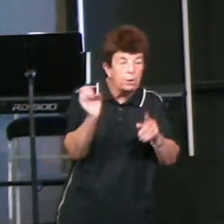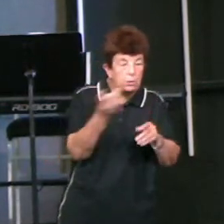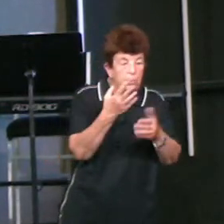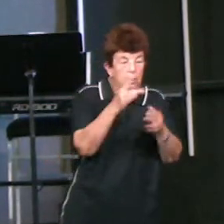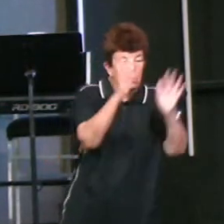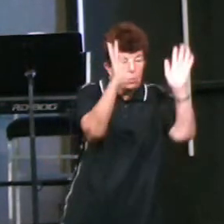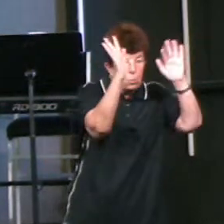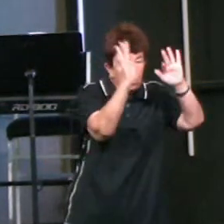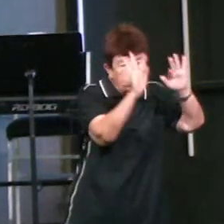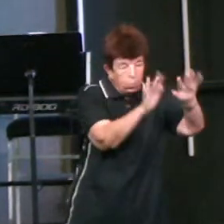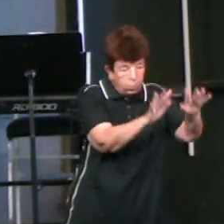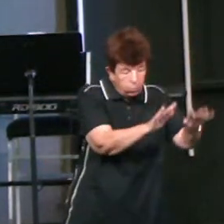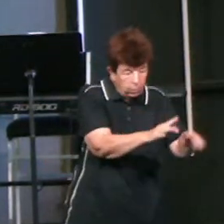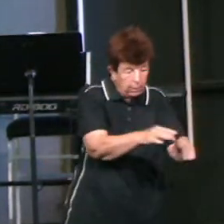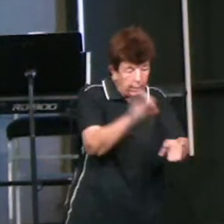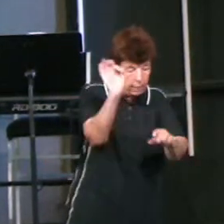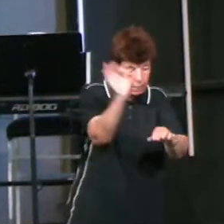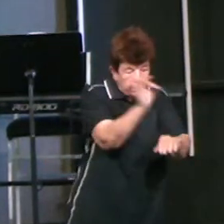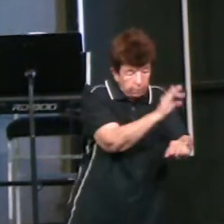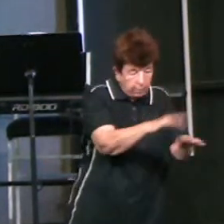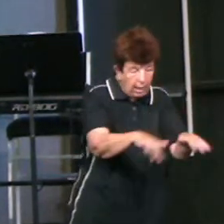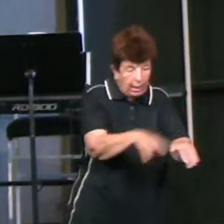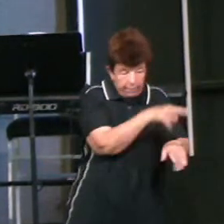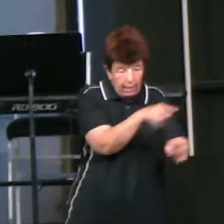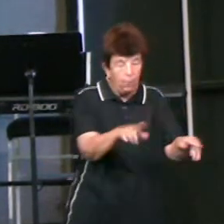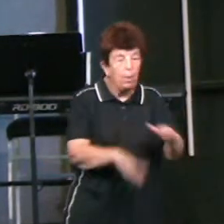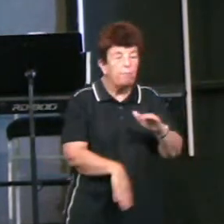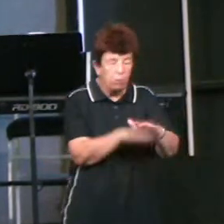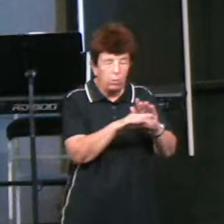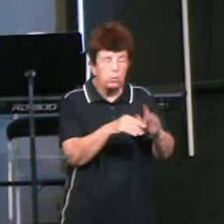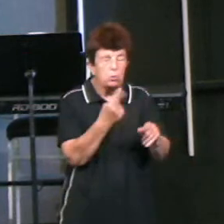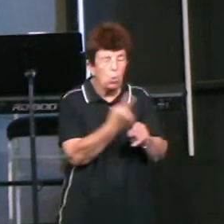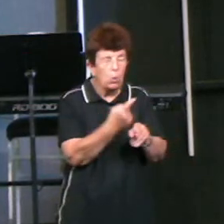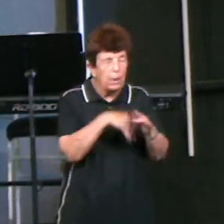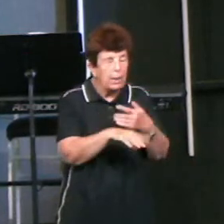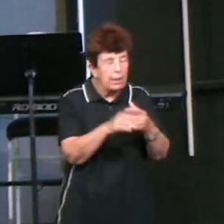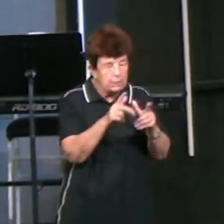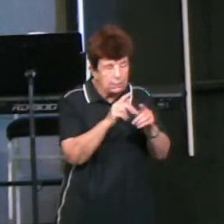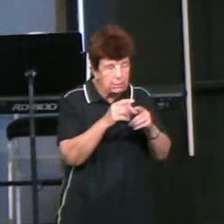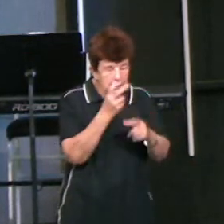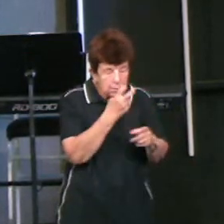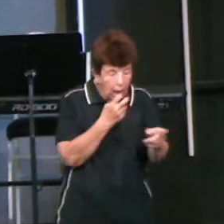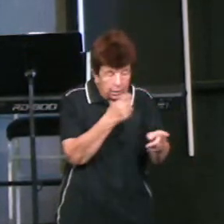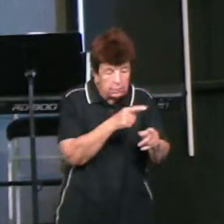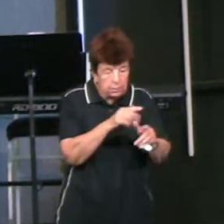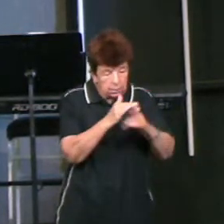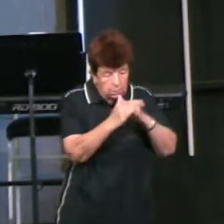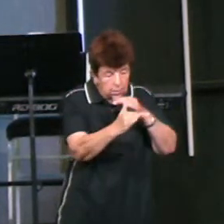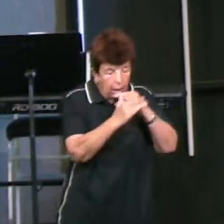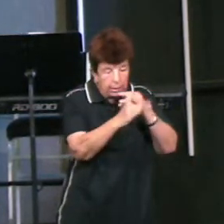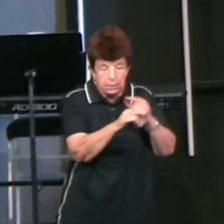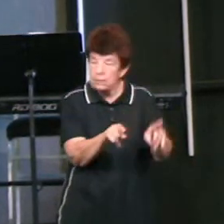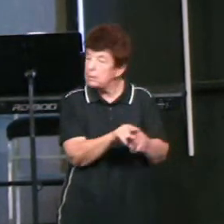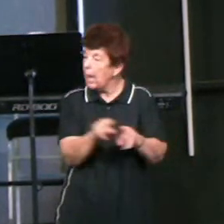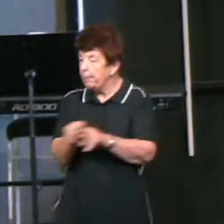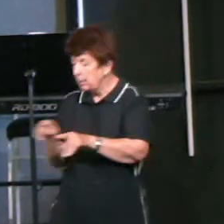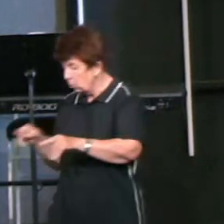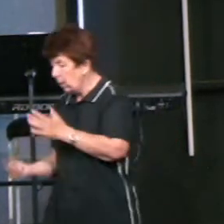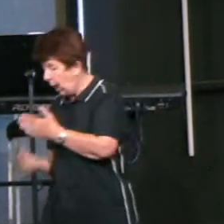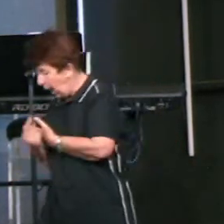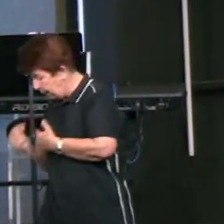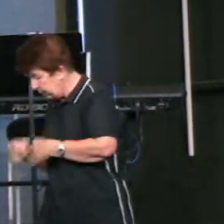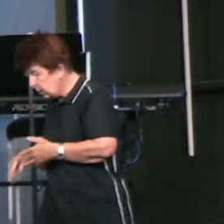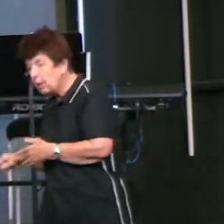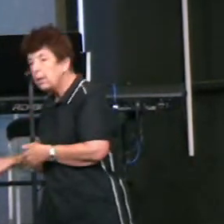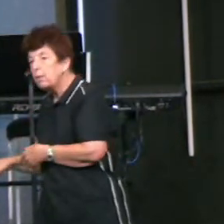people. The Holy Spirit filled them so that they were talking in tongues, just like the Holy Spirit had fallen on the disciples